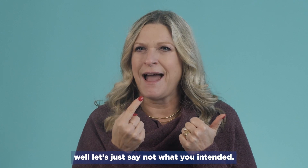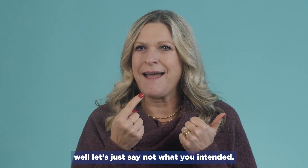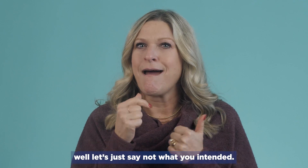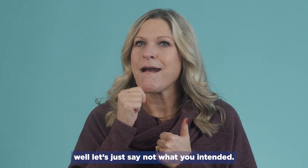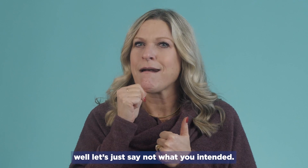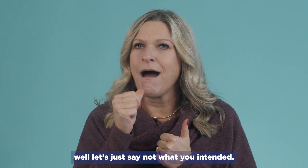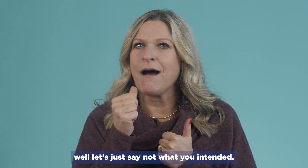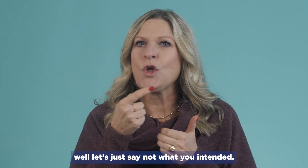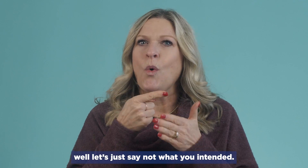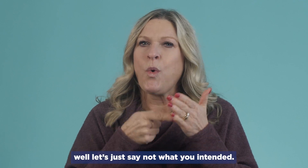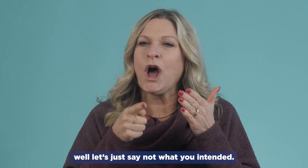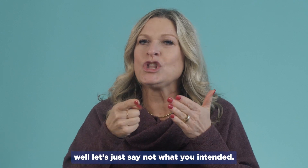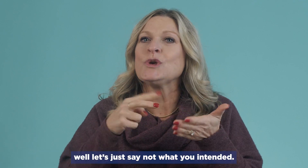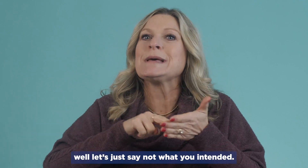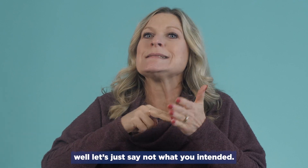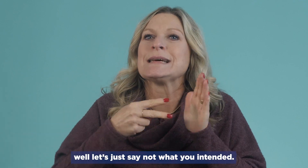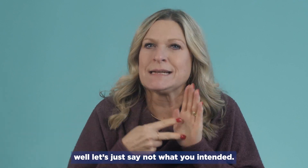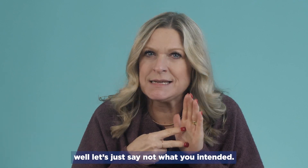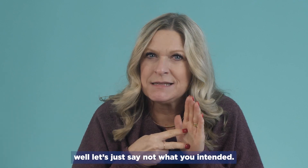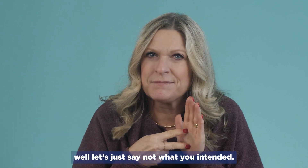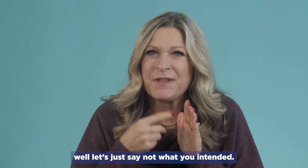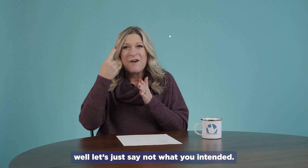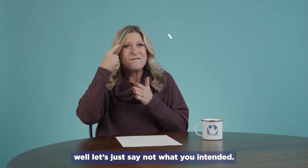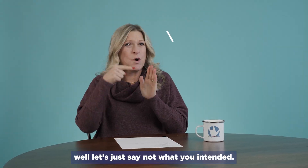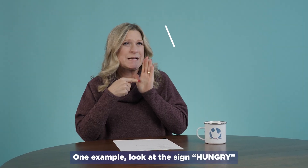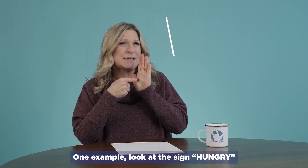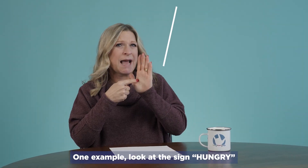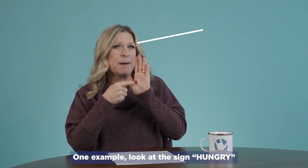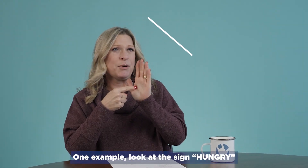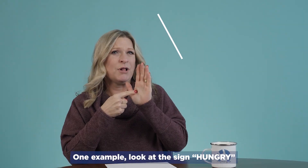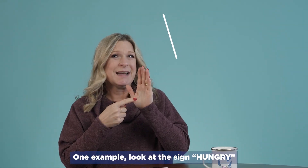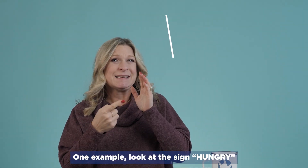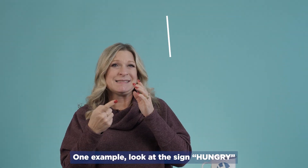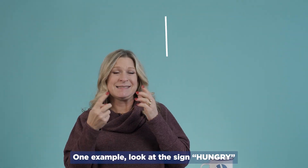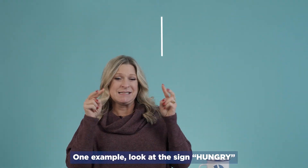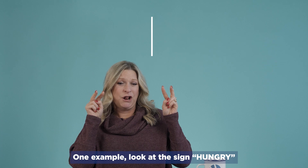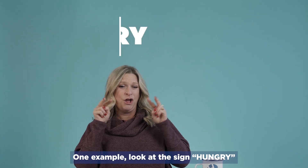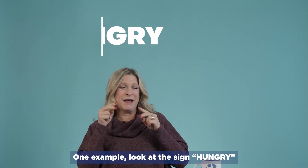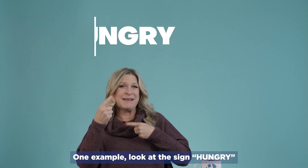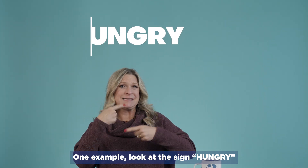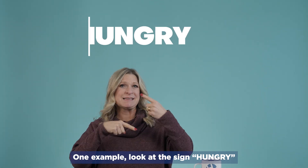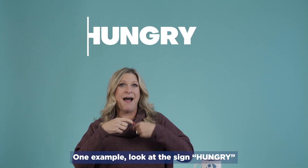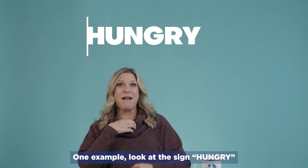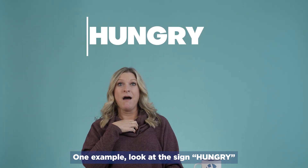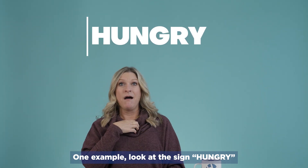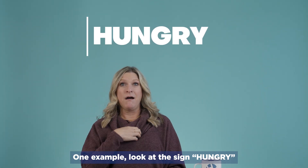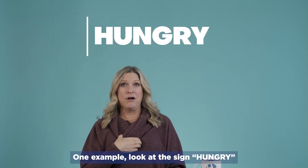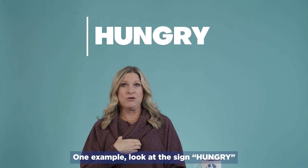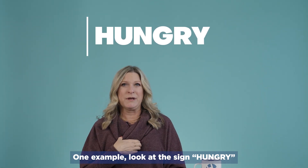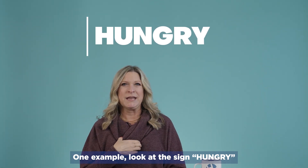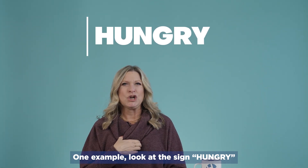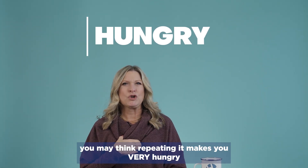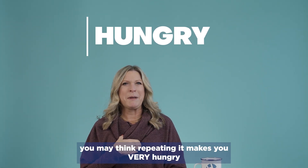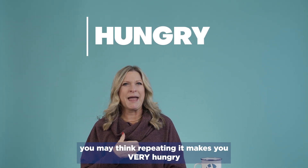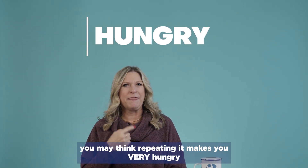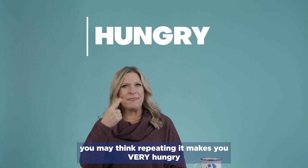say not what you intended. For example, look at this sign, hungry. You may